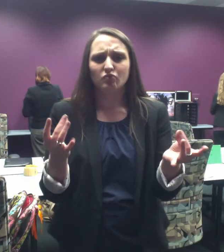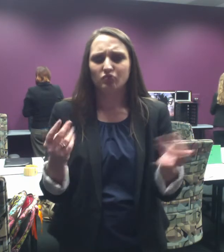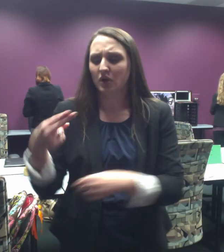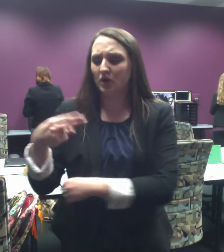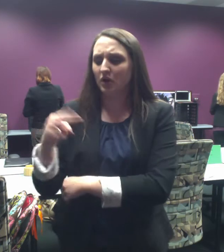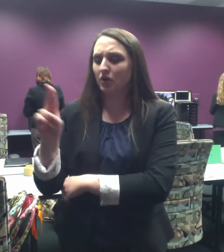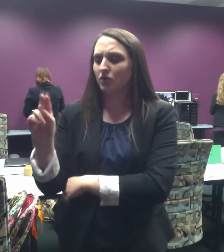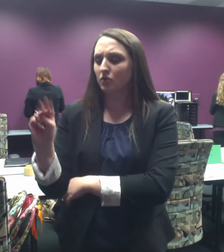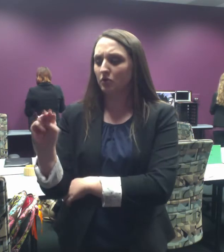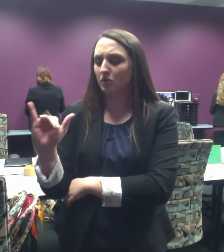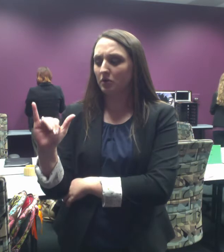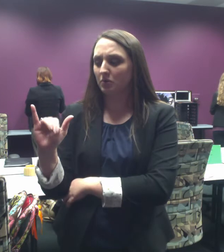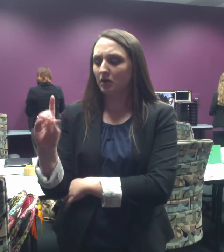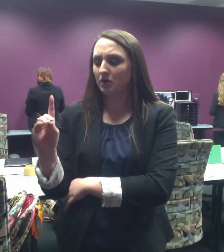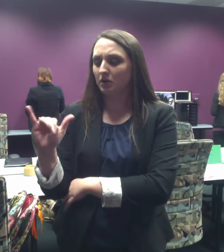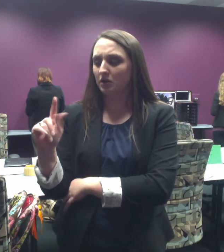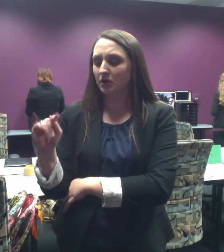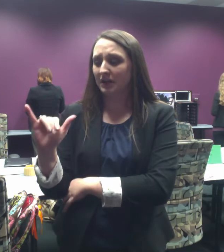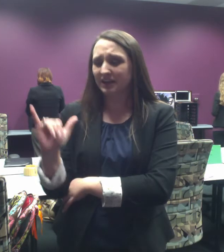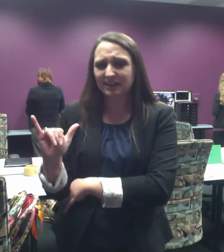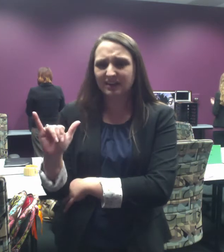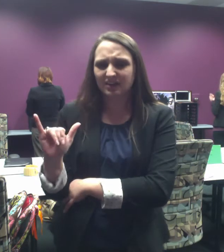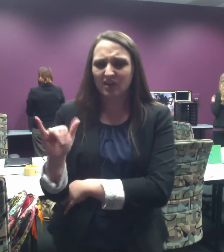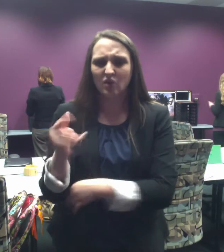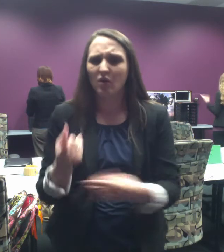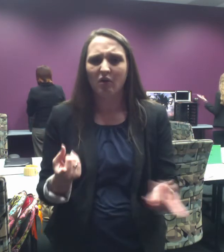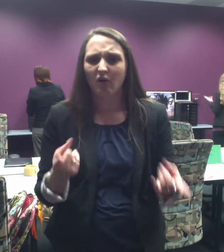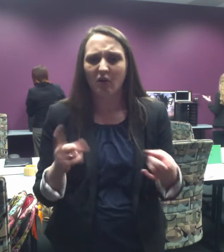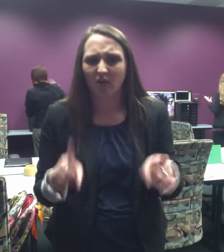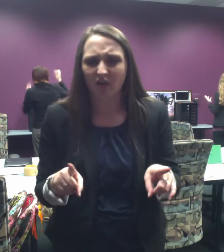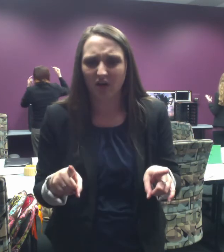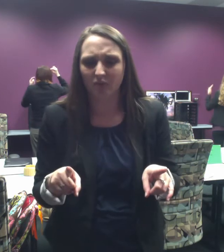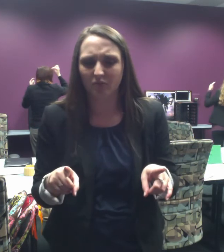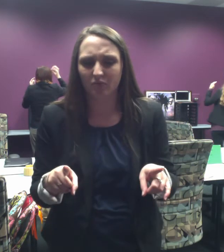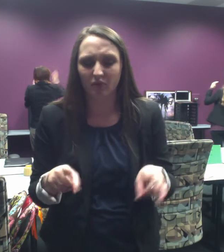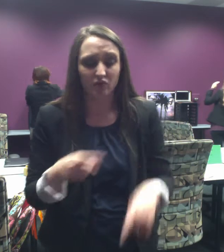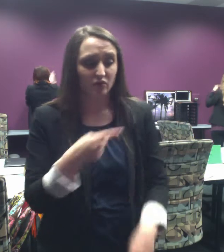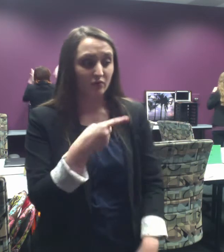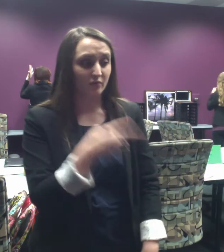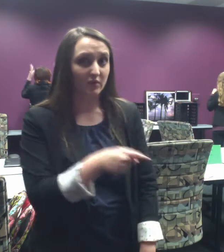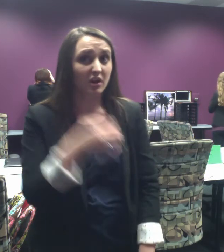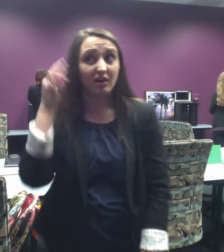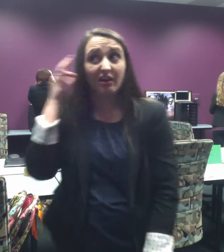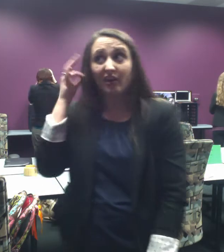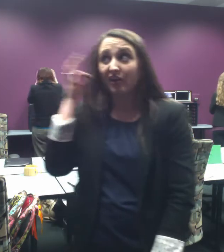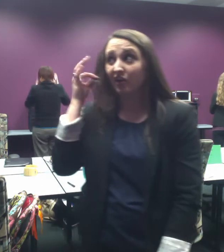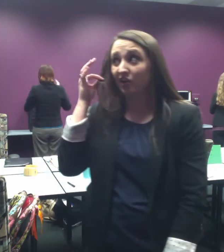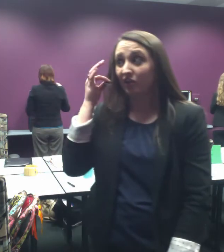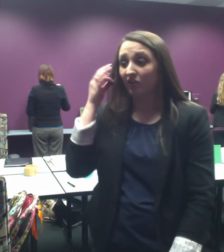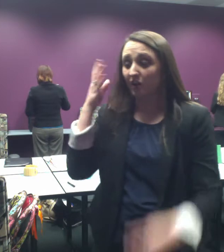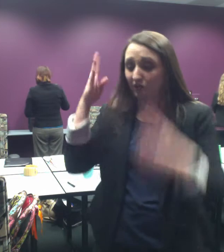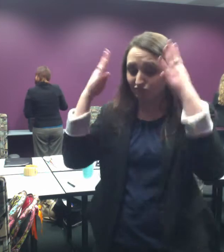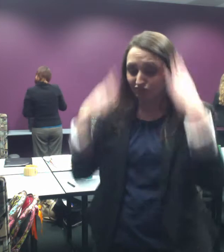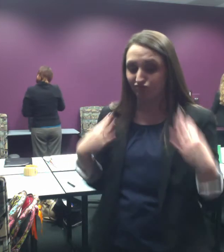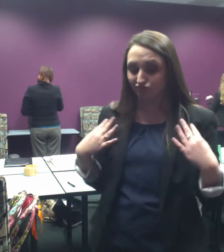Okay. Those girls just hate it when their hair gets flat. Okay. Other things? Go outside, and would you rather be outside working